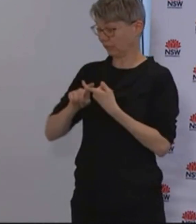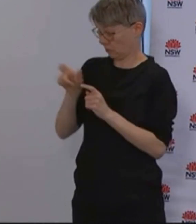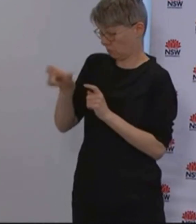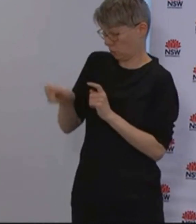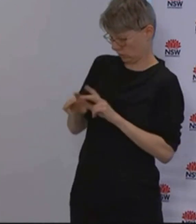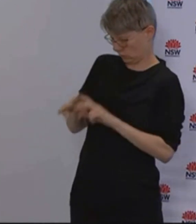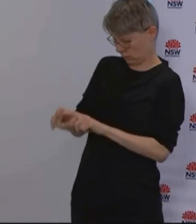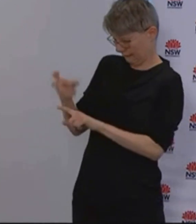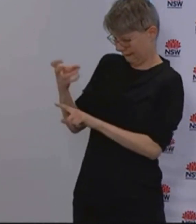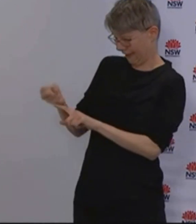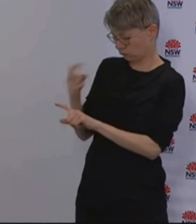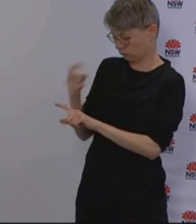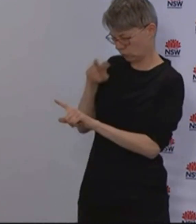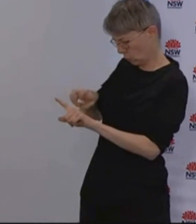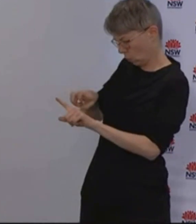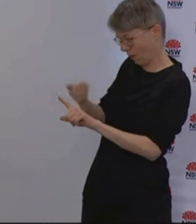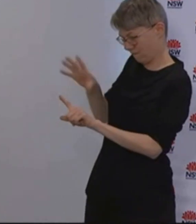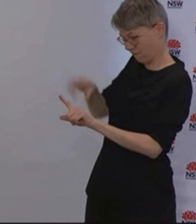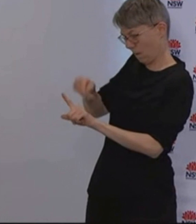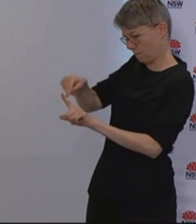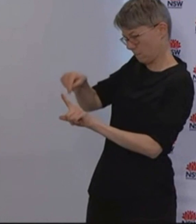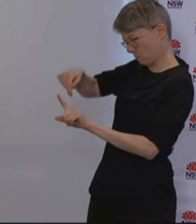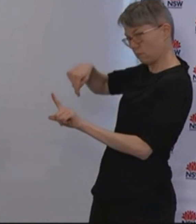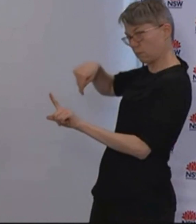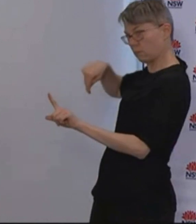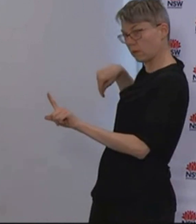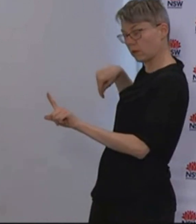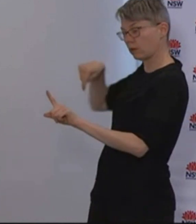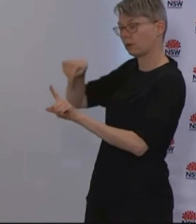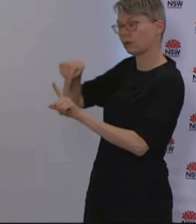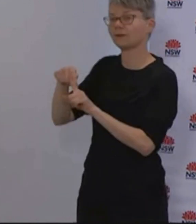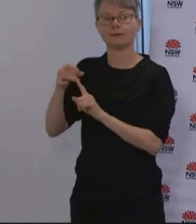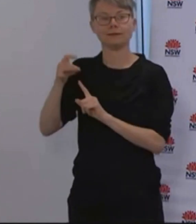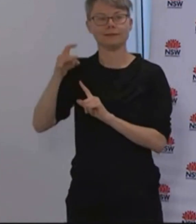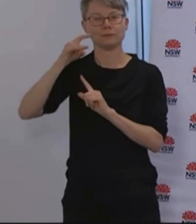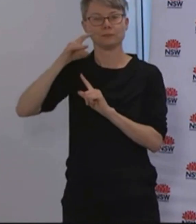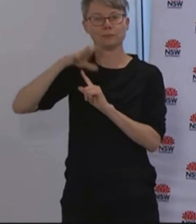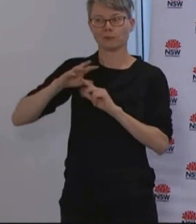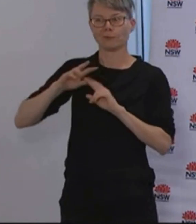and as it's very important that we investigate this thoroughly before